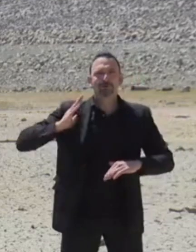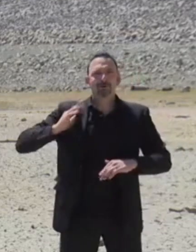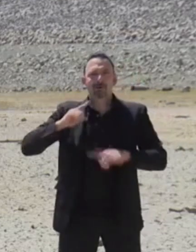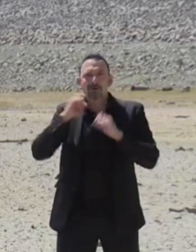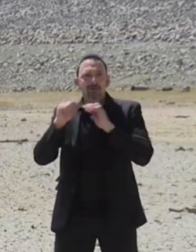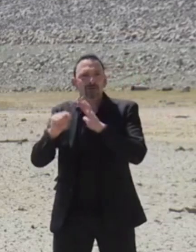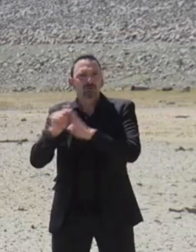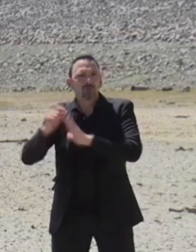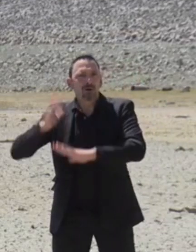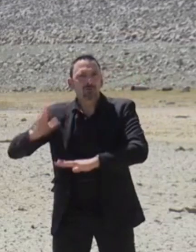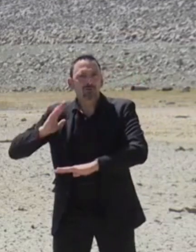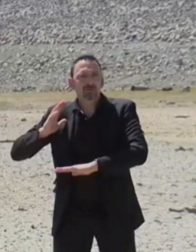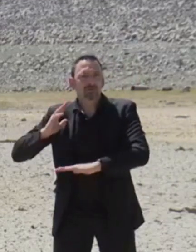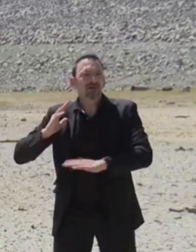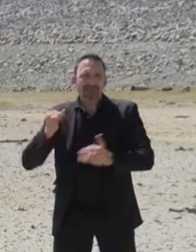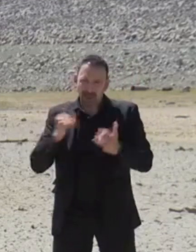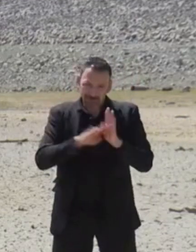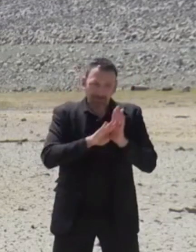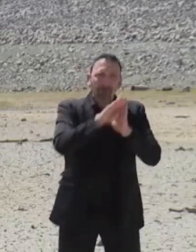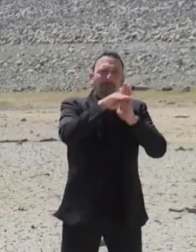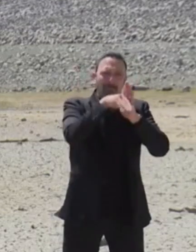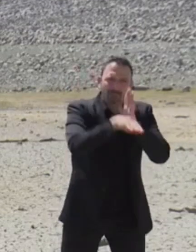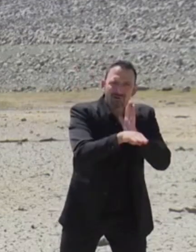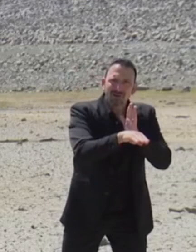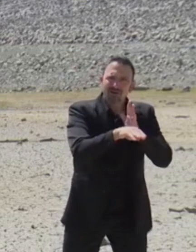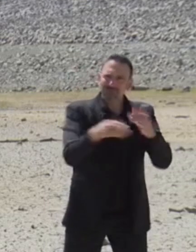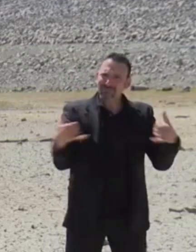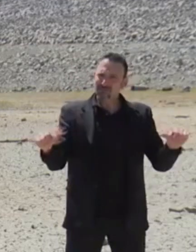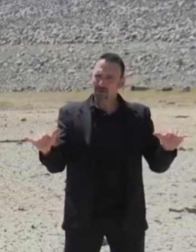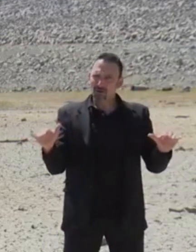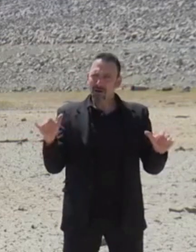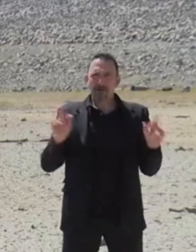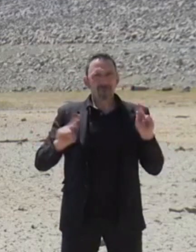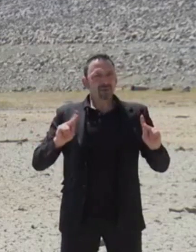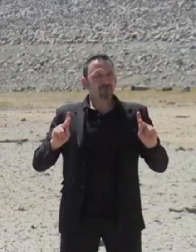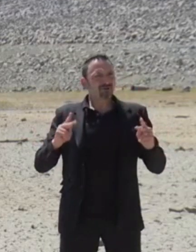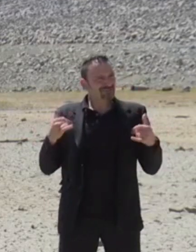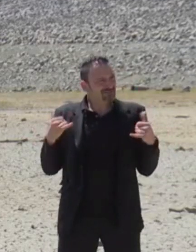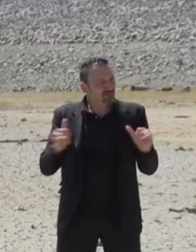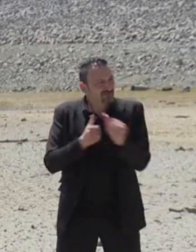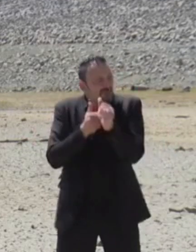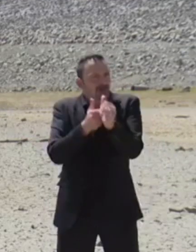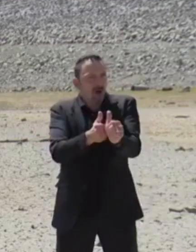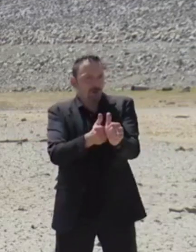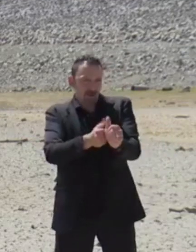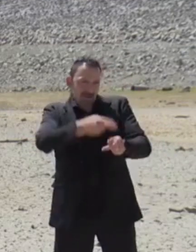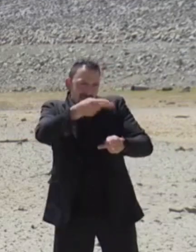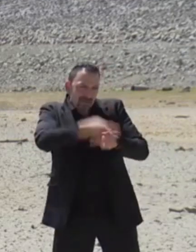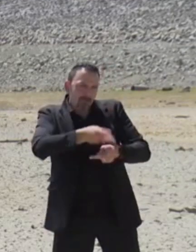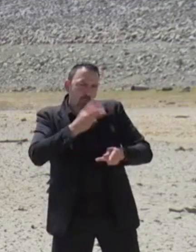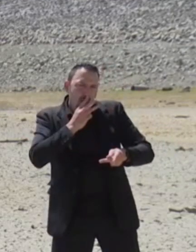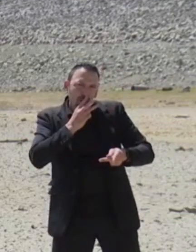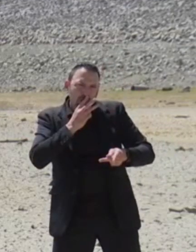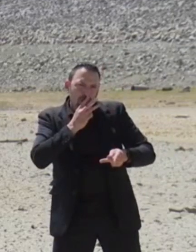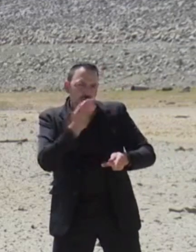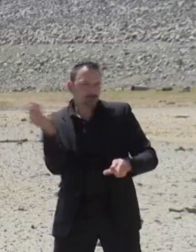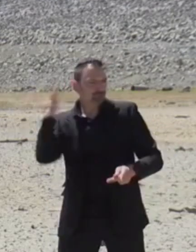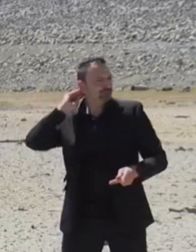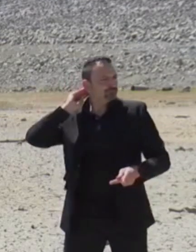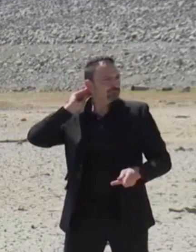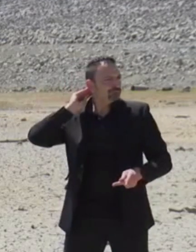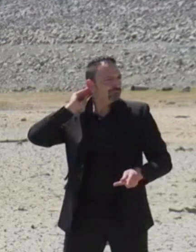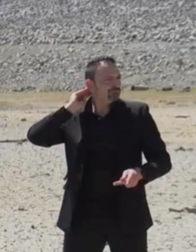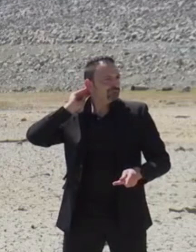about 25%, but people have kept that mindset and they've continued to do good work. And so I